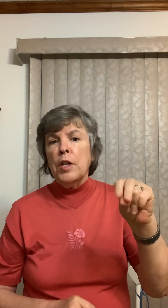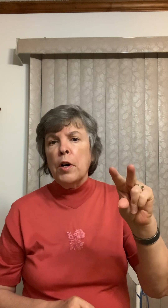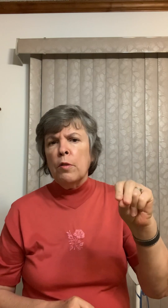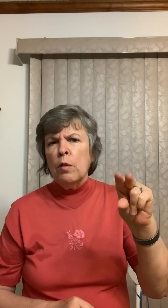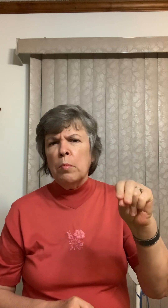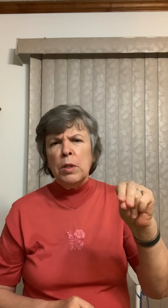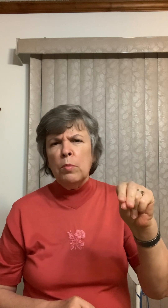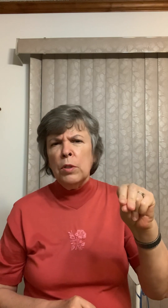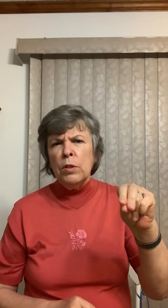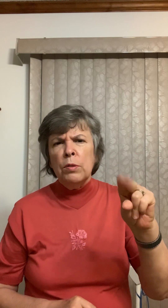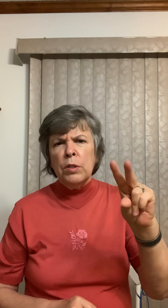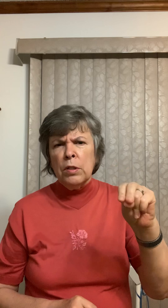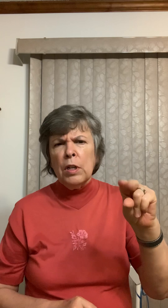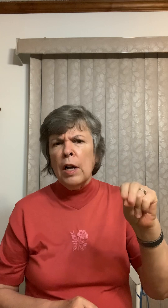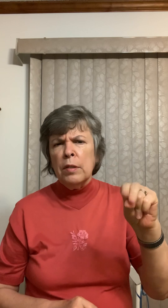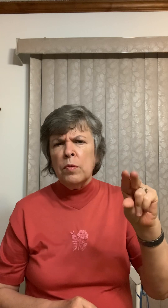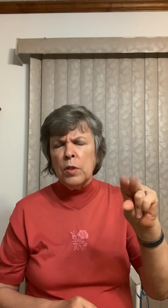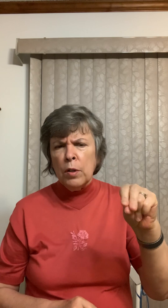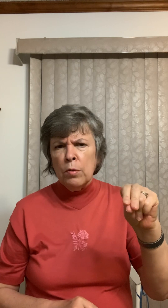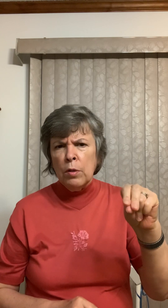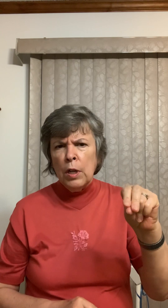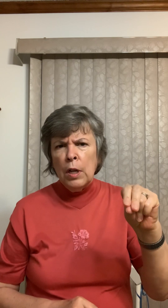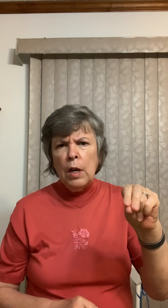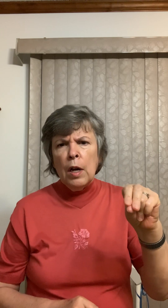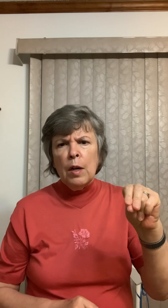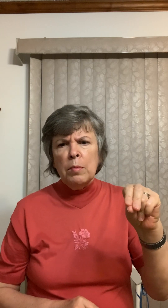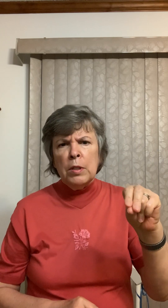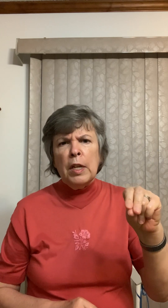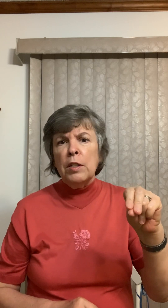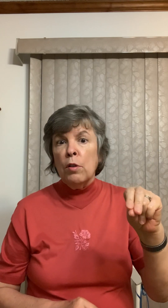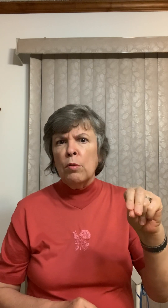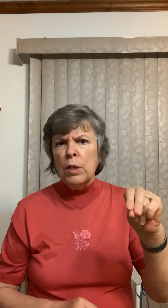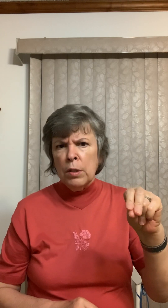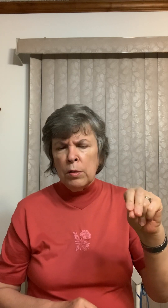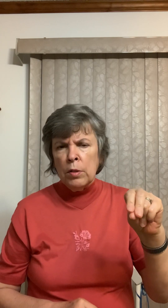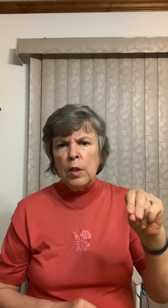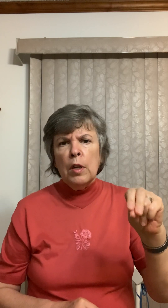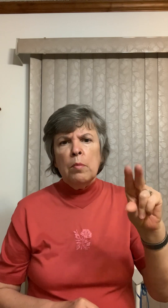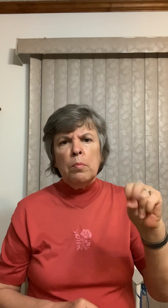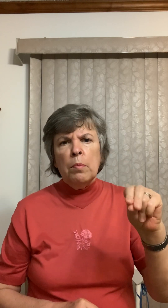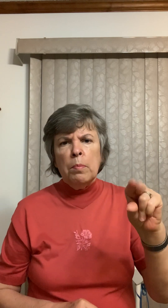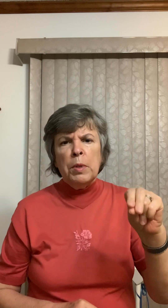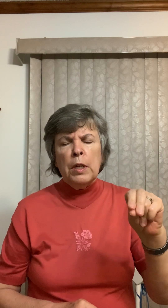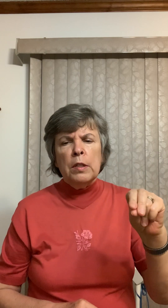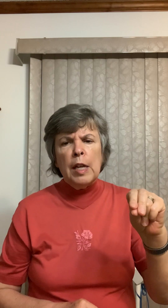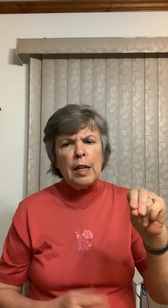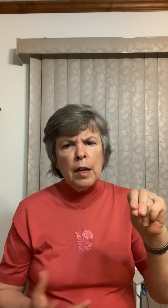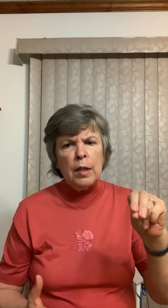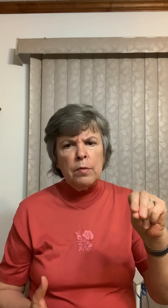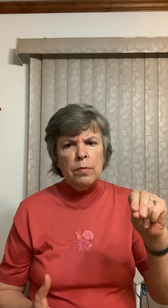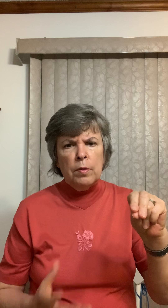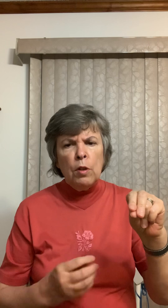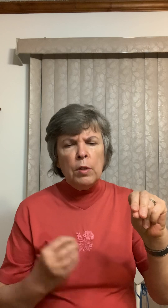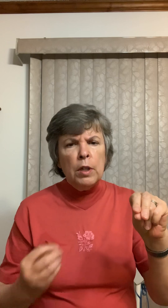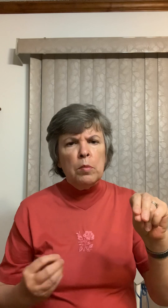no, but you wouldn't use this kind of no to say no guilt, because that kind of no guilt